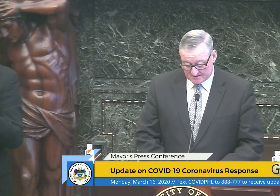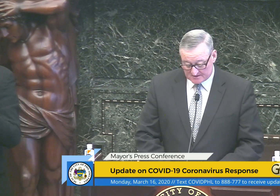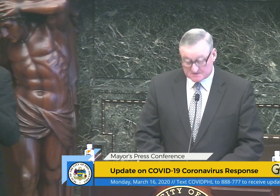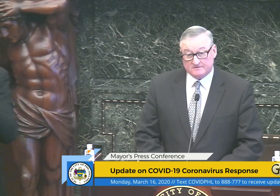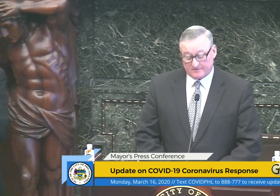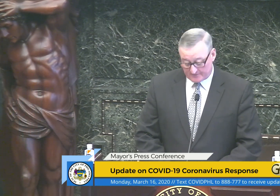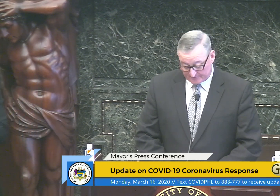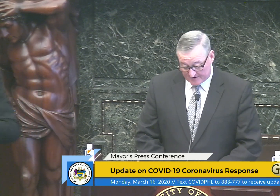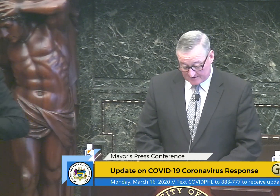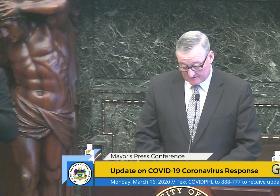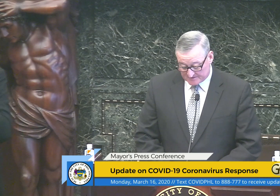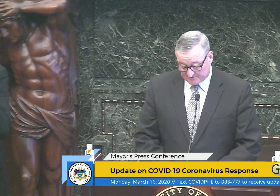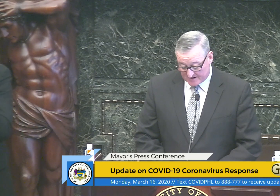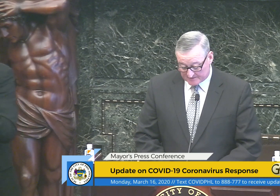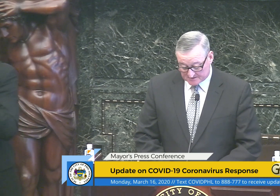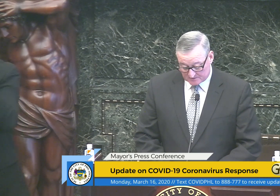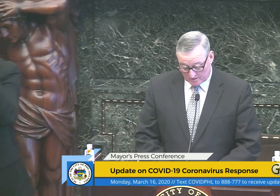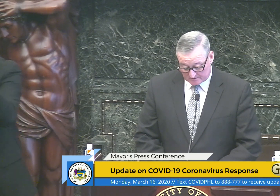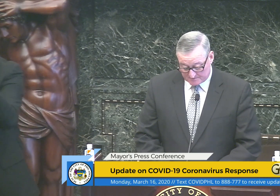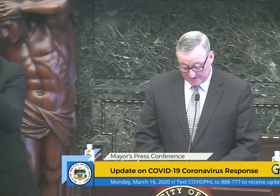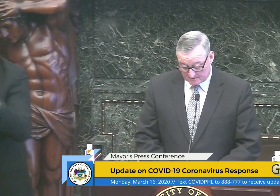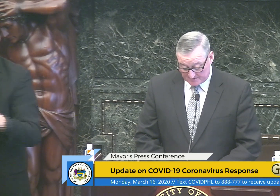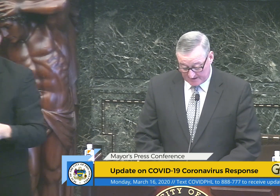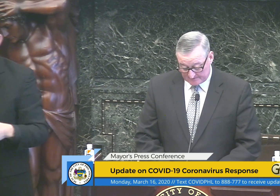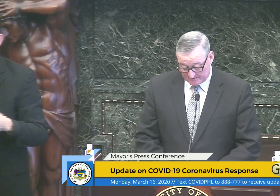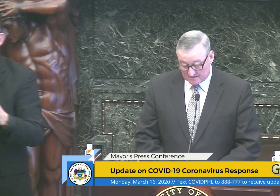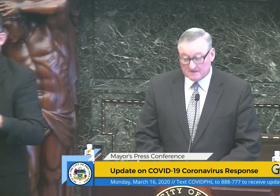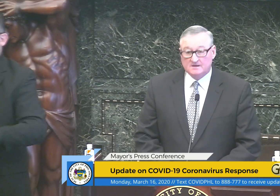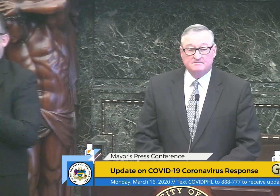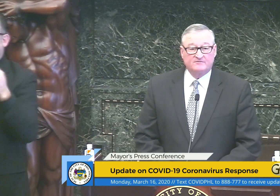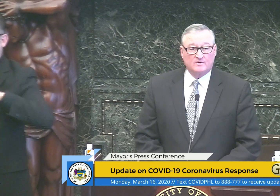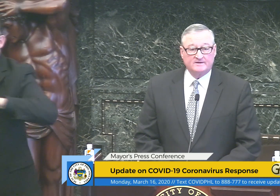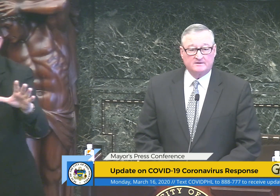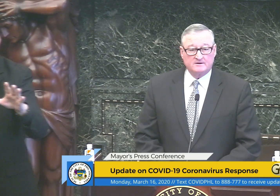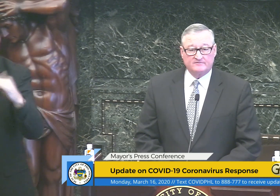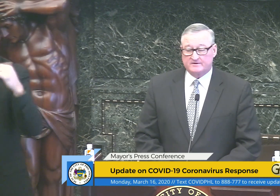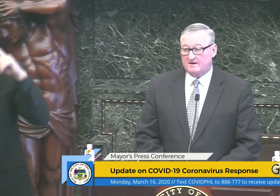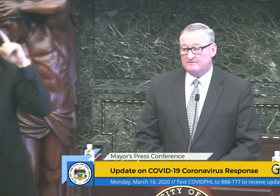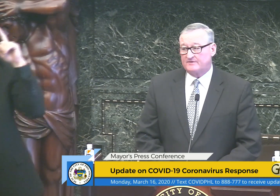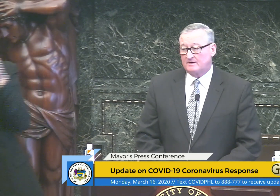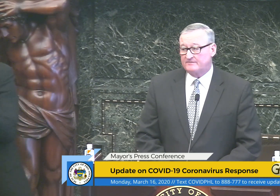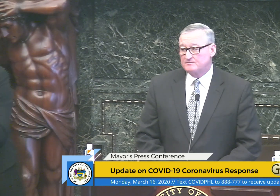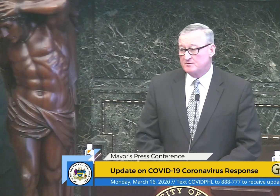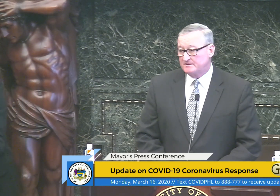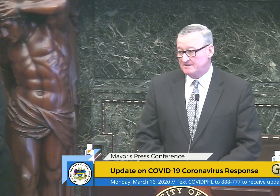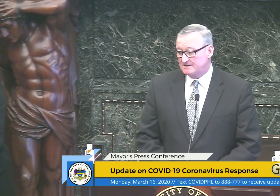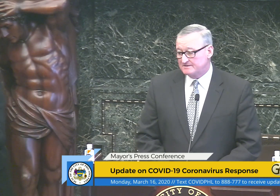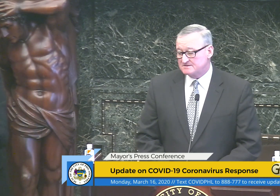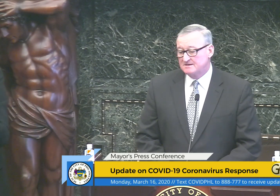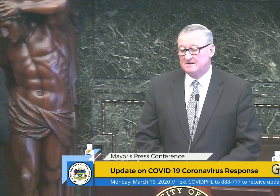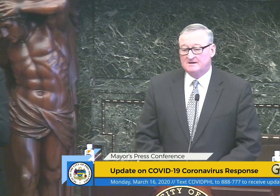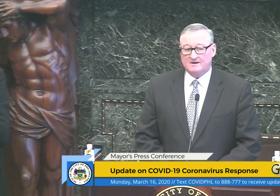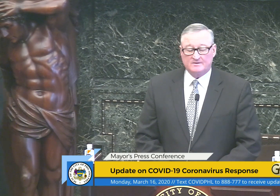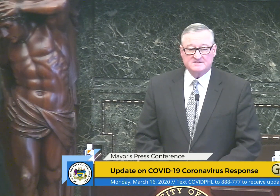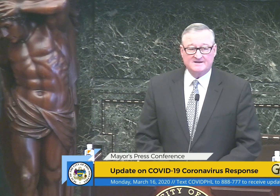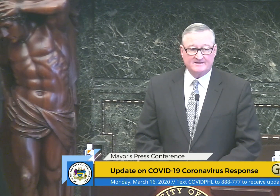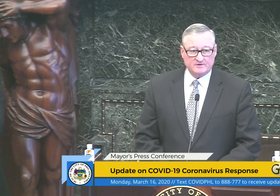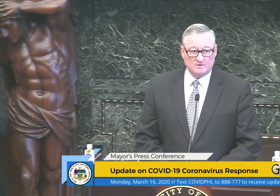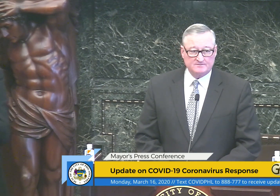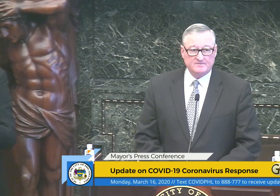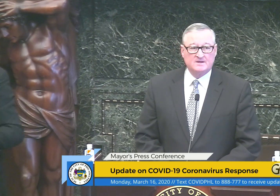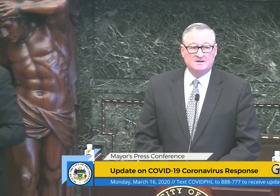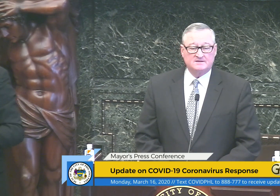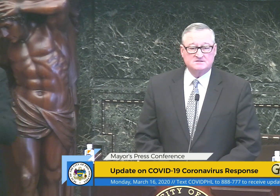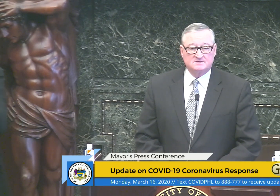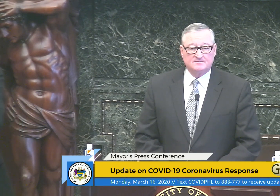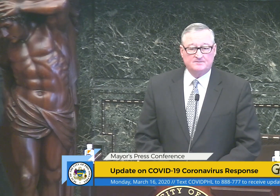restrictions so that the threat of this virus can quickly be eliminated. And before I turn it over to Dr. Farley for more of the details, I want to say to